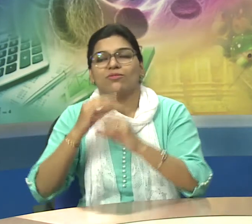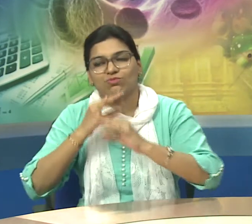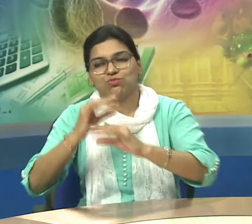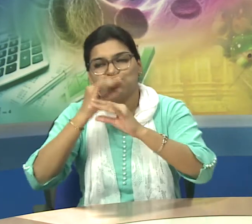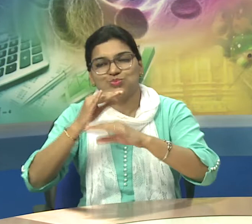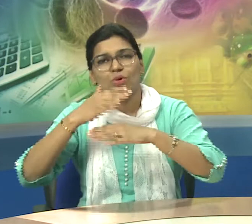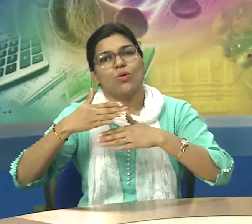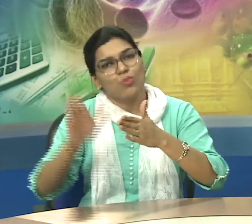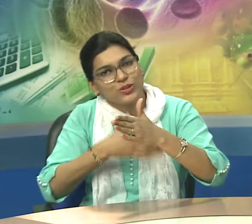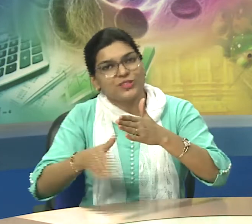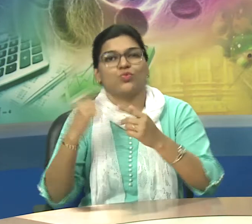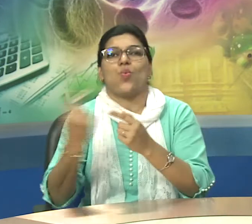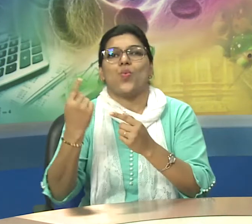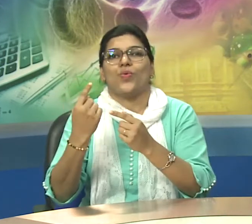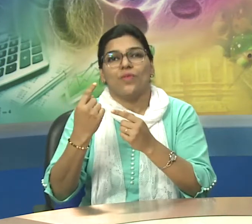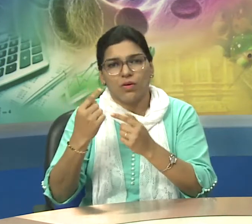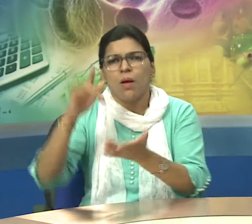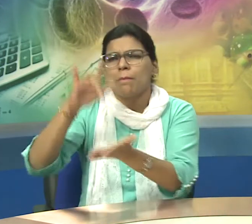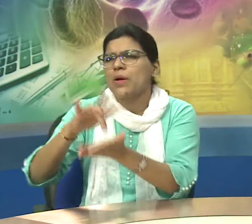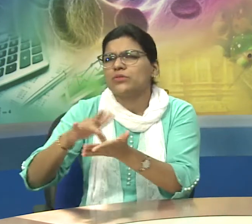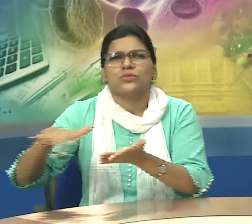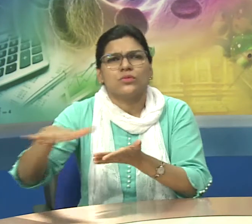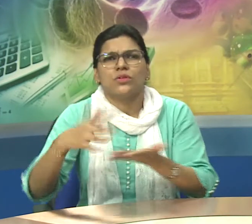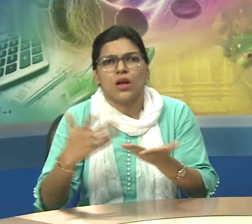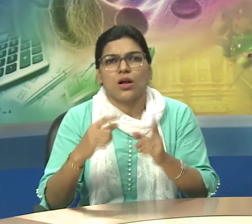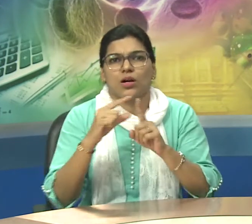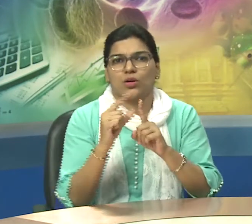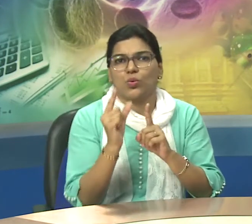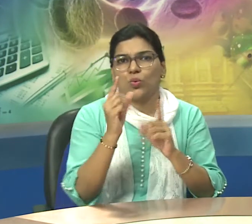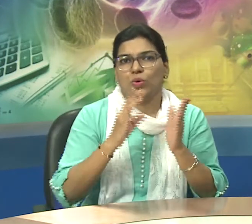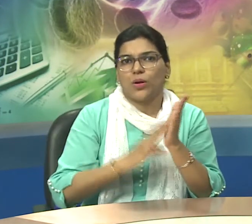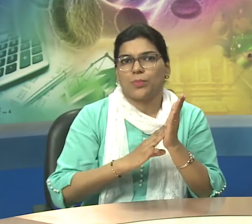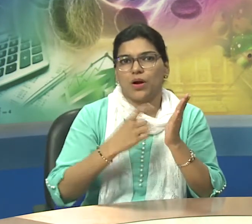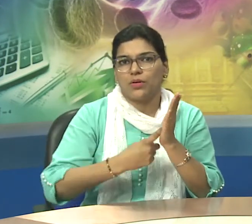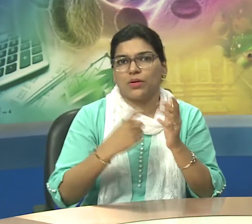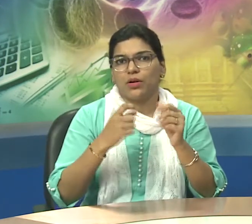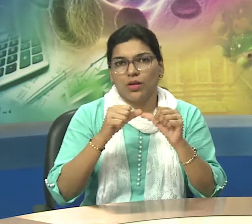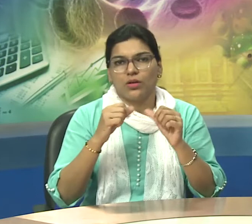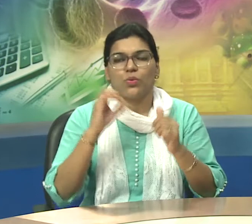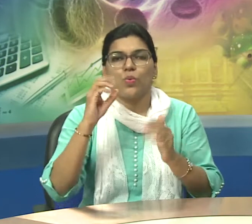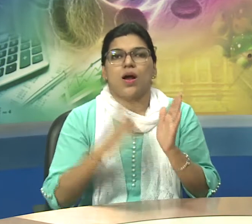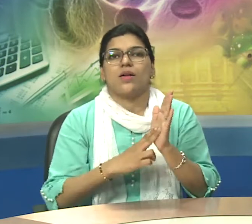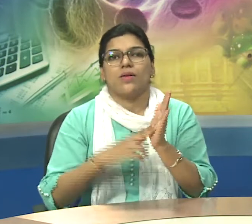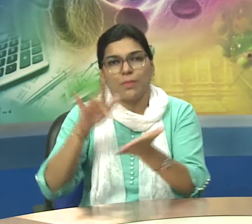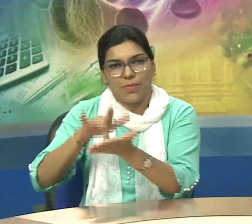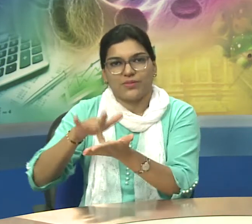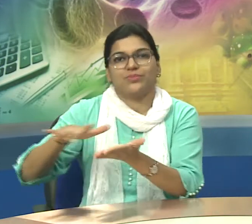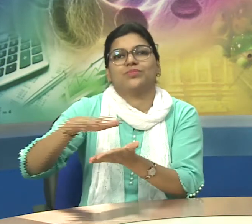Maharaja Keshav Prasad Singh